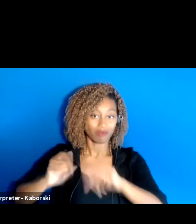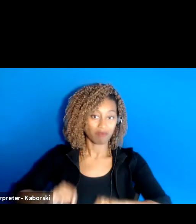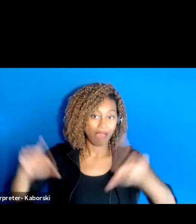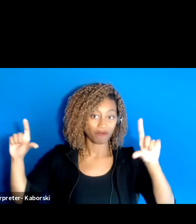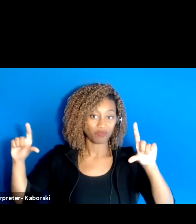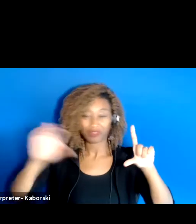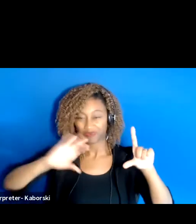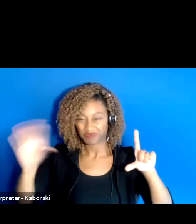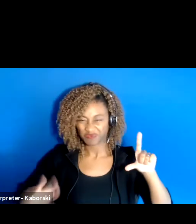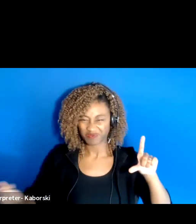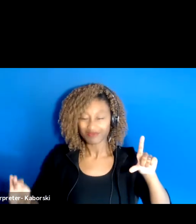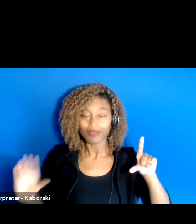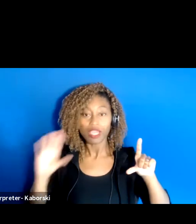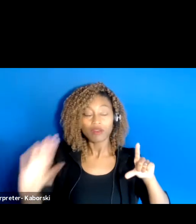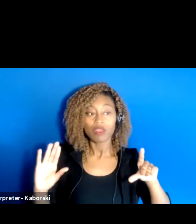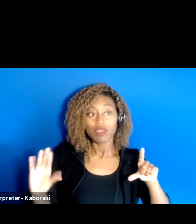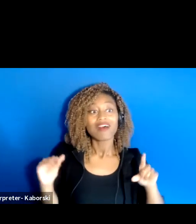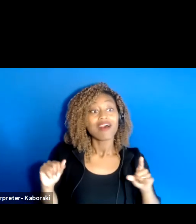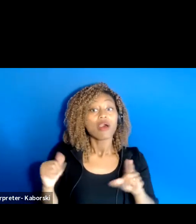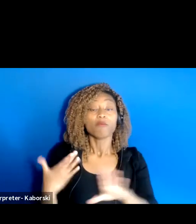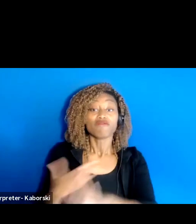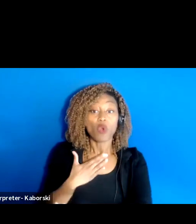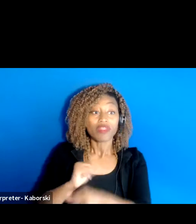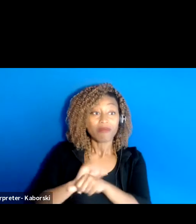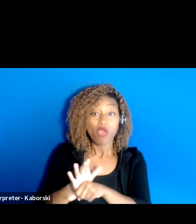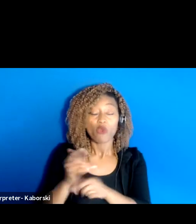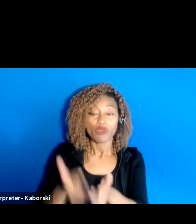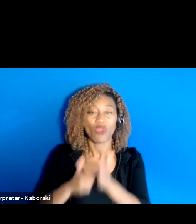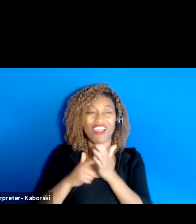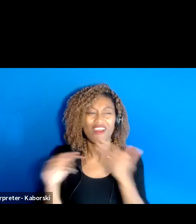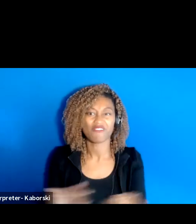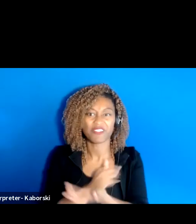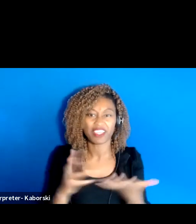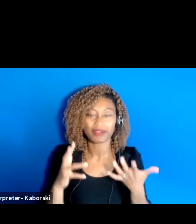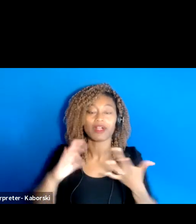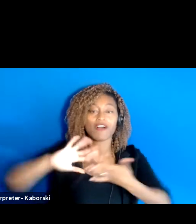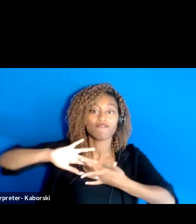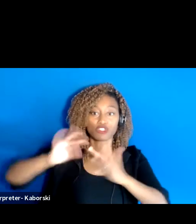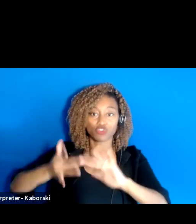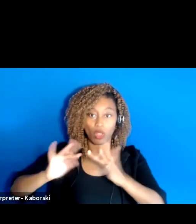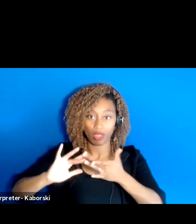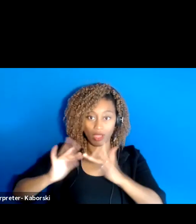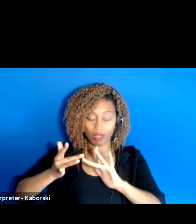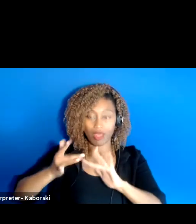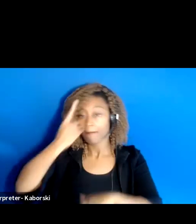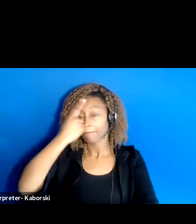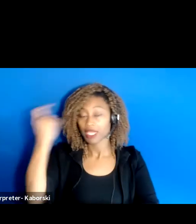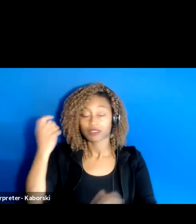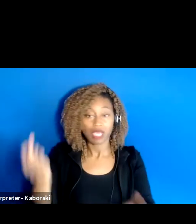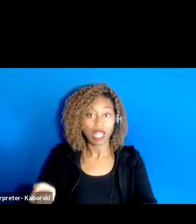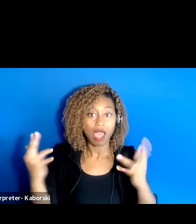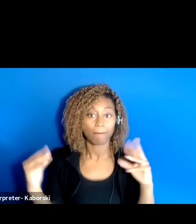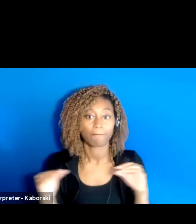the pandemic required everything to be virtual, and it was really successful. We ended up getting a lot more